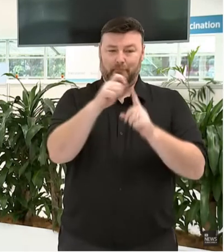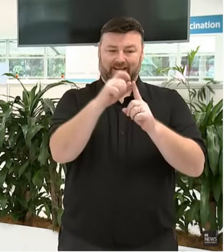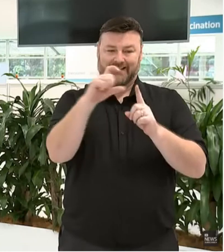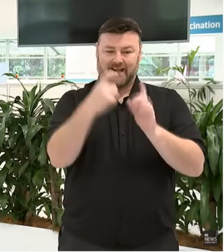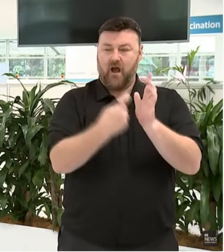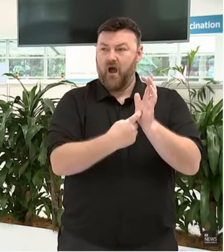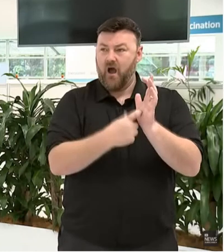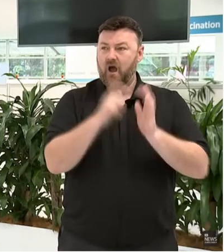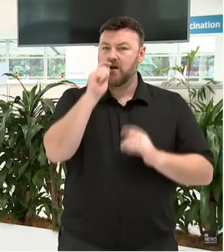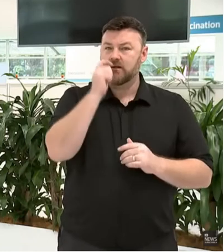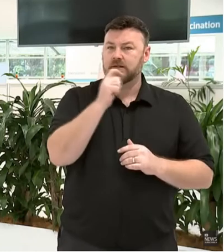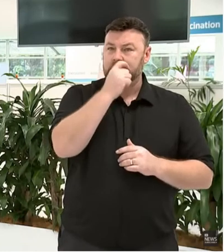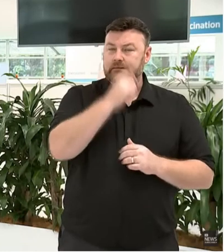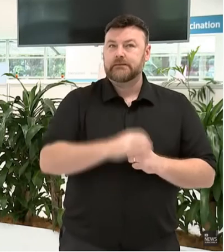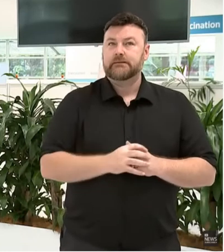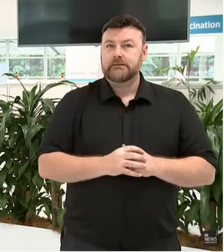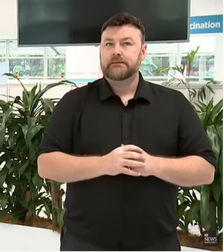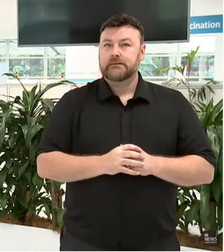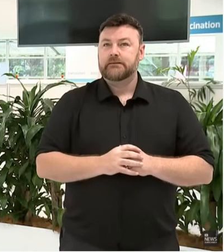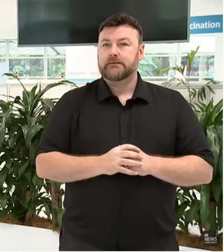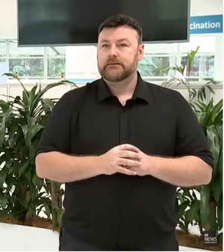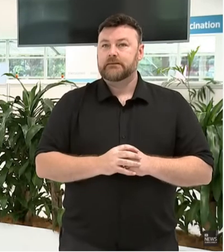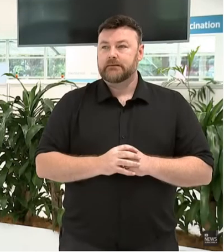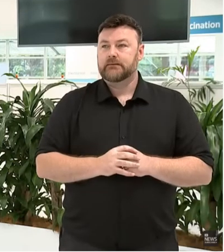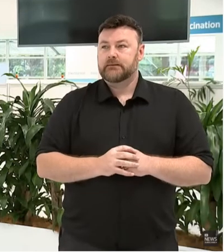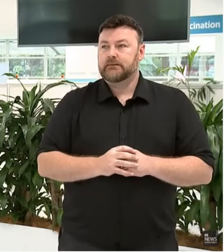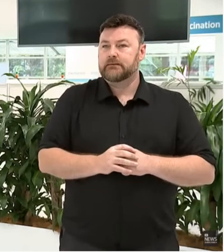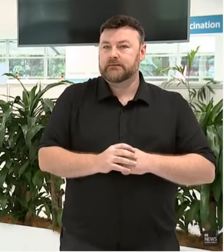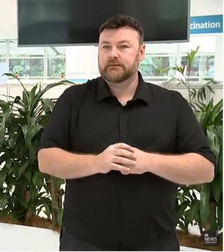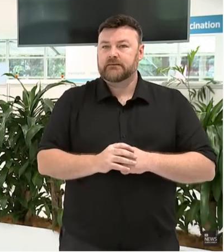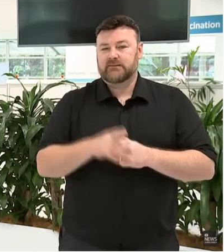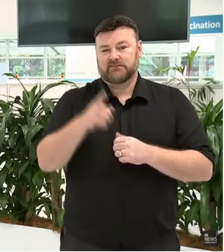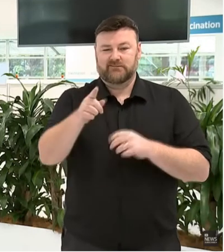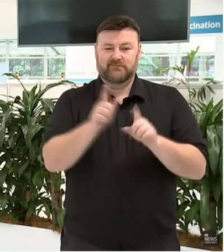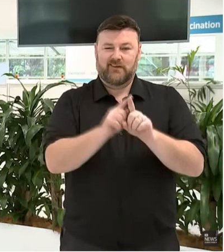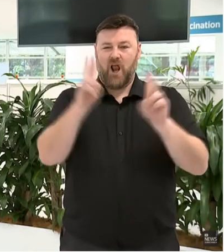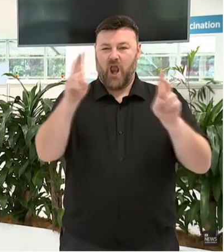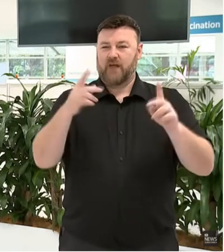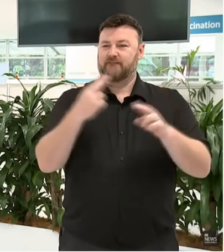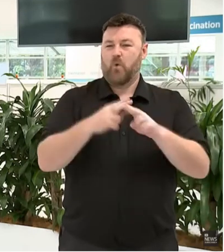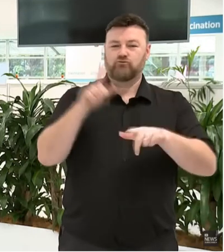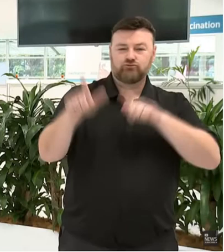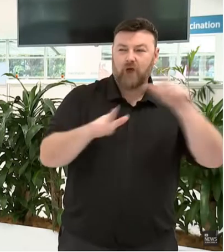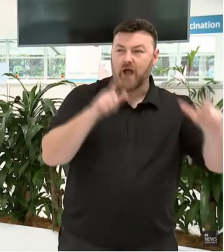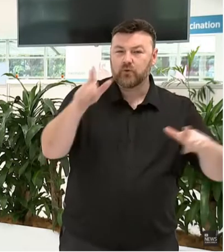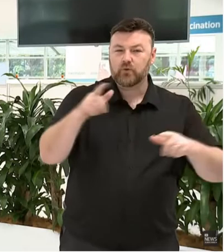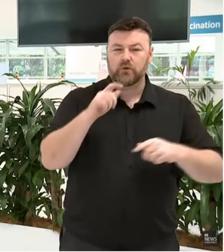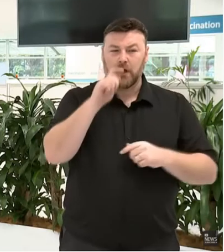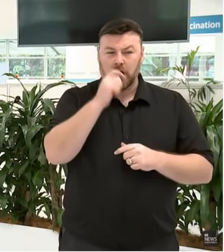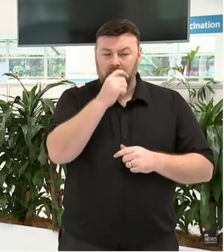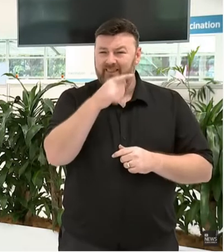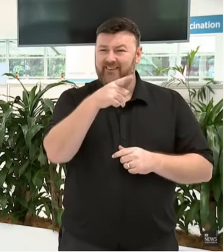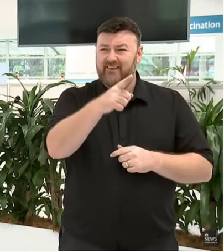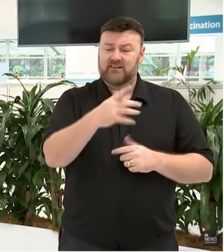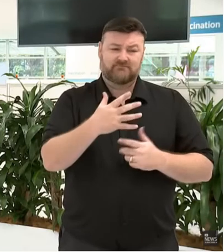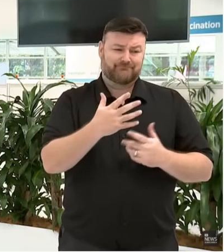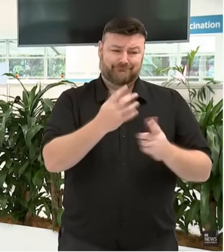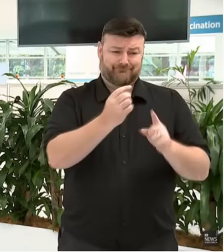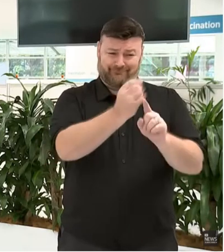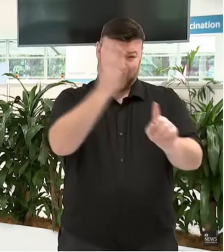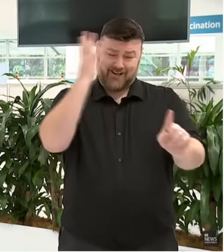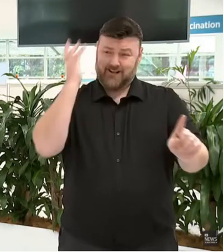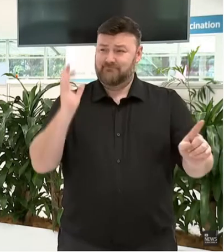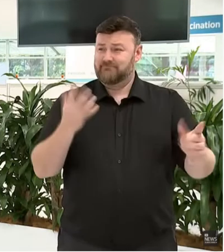testing requirements, as the Health Minister calls them, the tourism tests, are putting substantial pressure